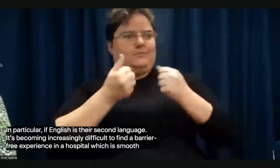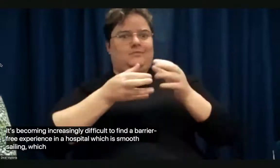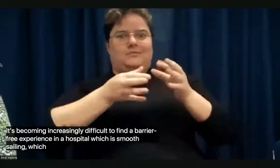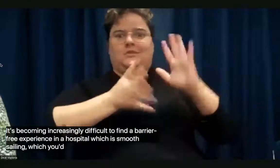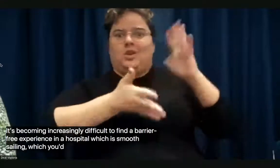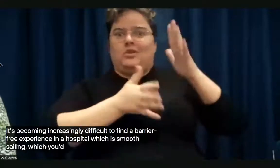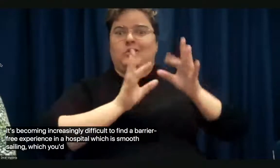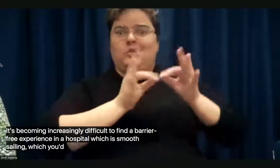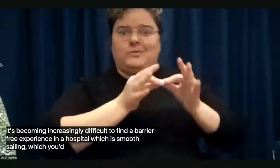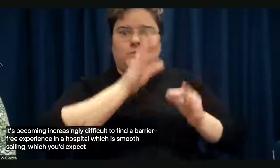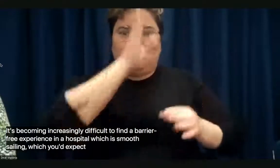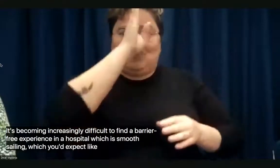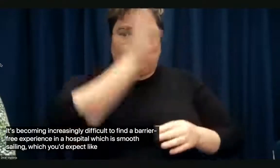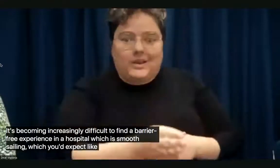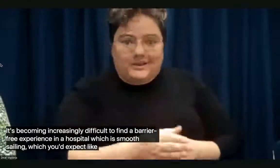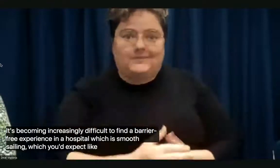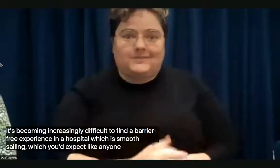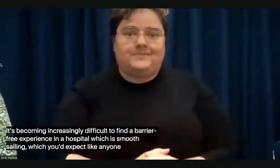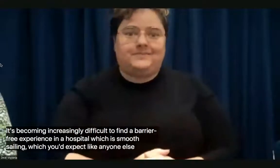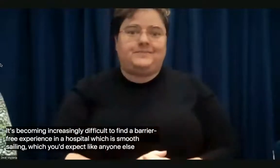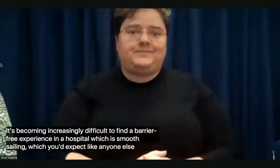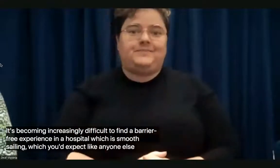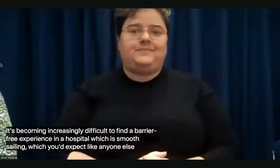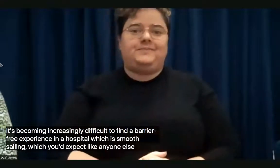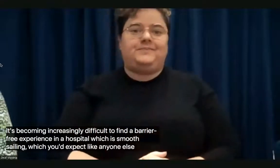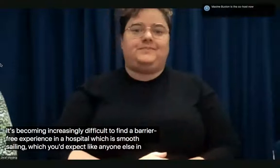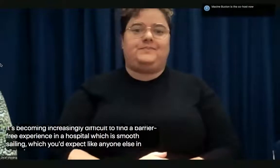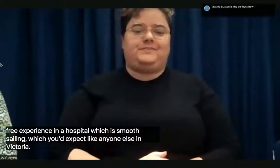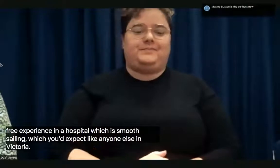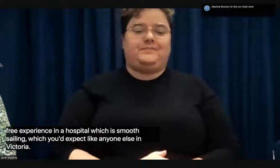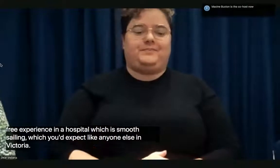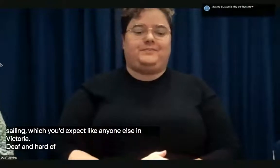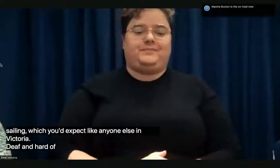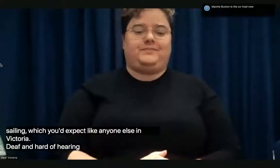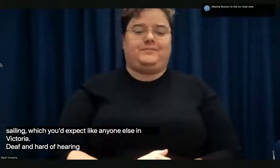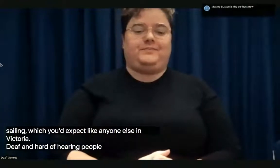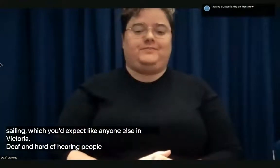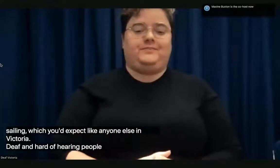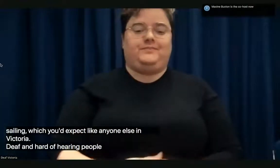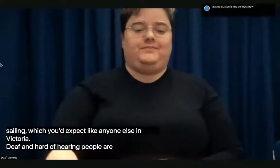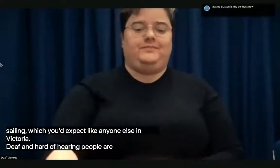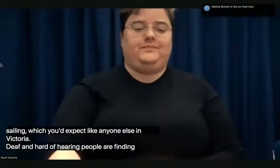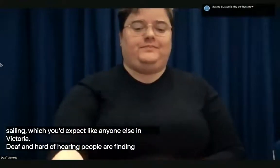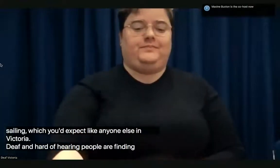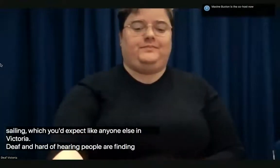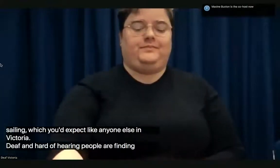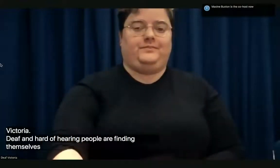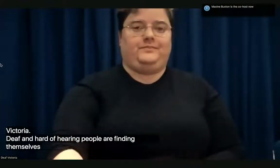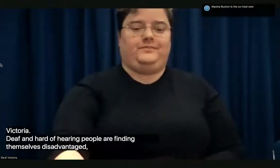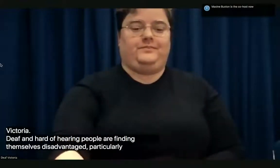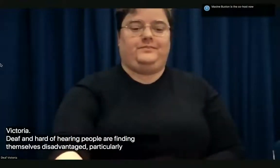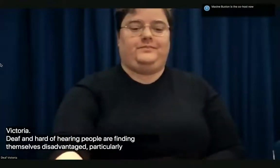hard of hearing people are finding themselves disadvantaged, particularly when there's a lack of provision of Auslan interpreting services.